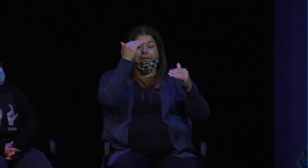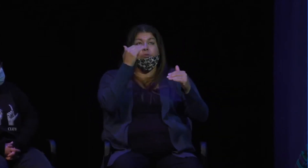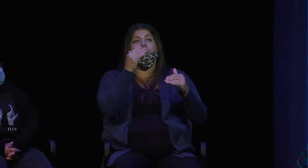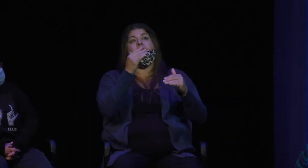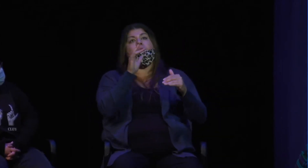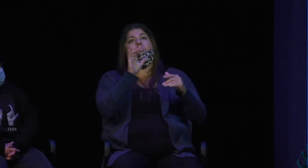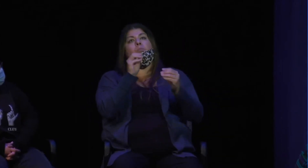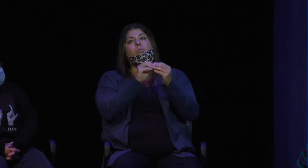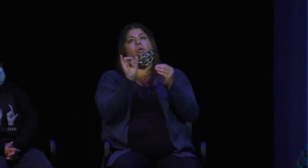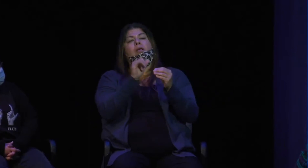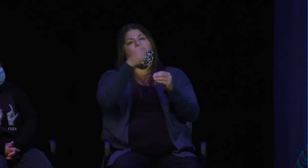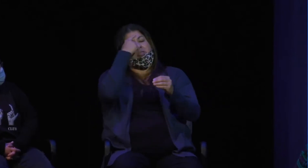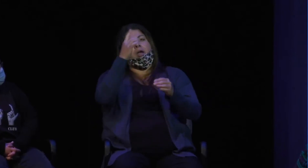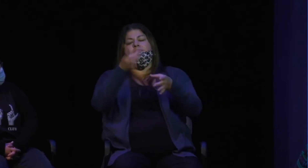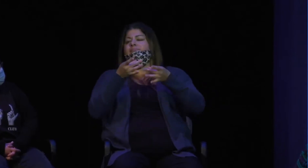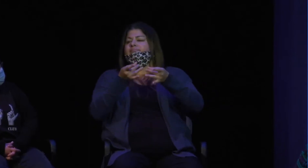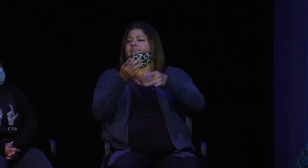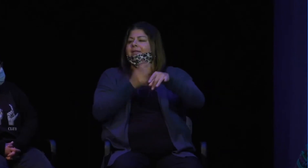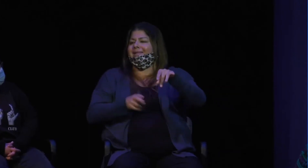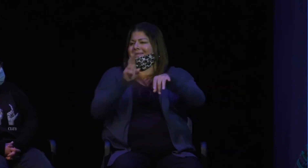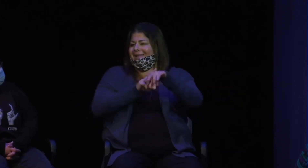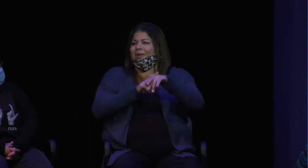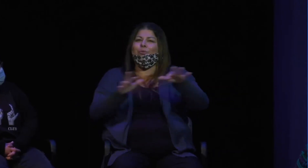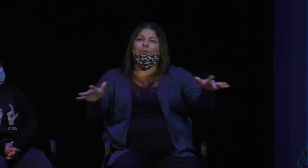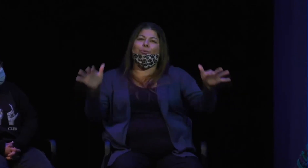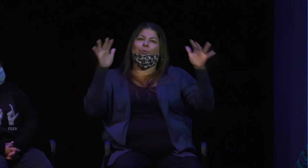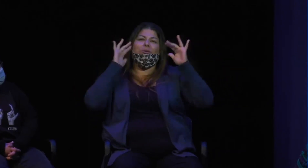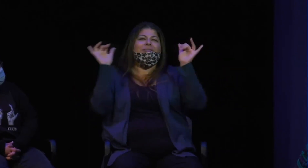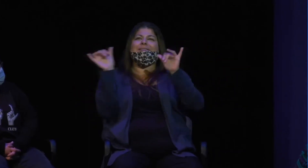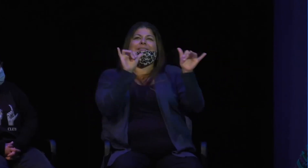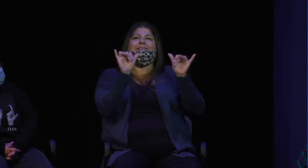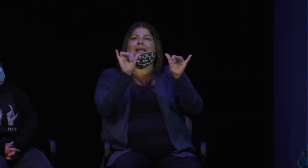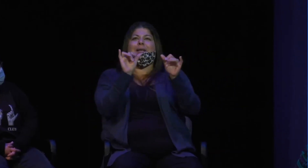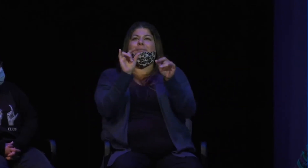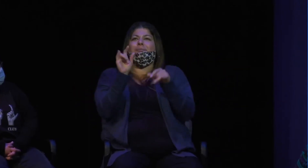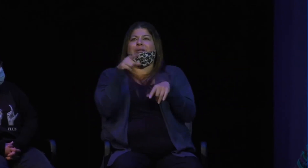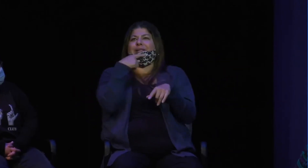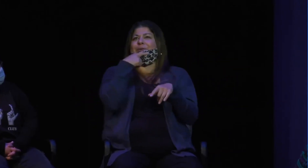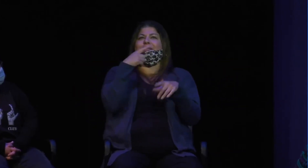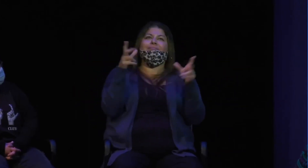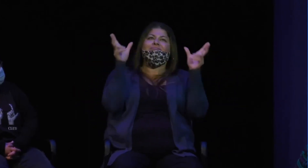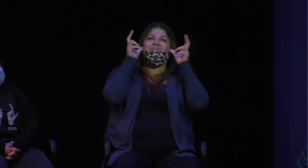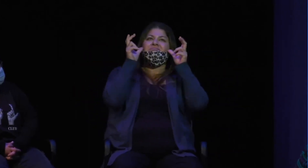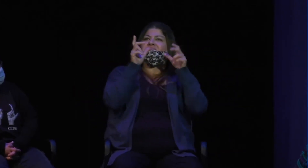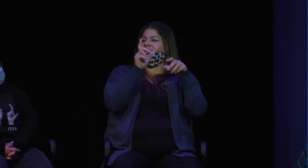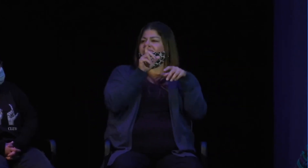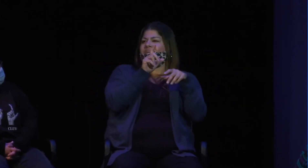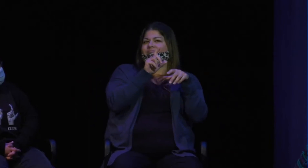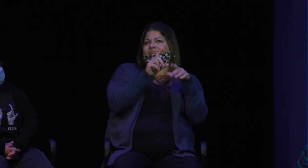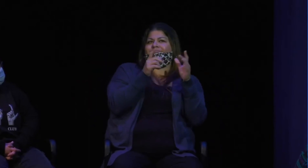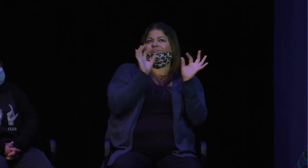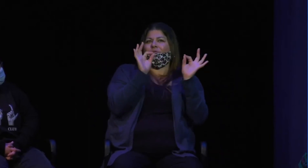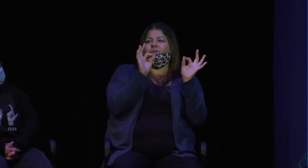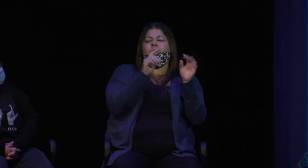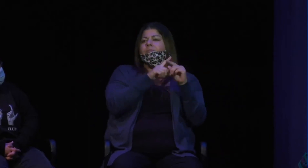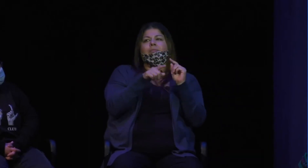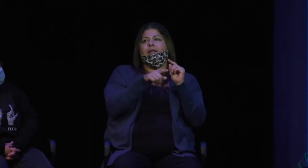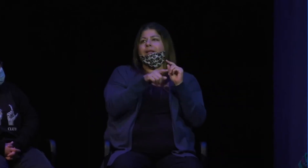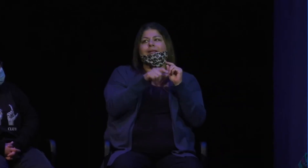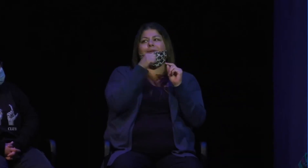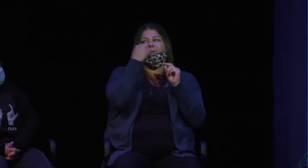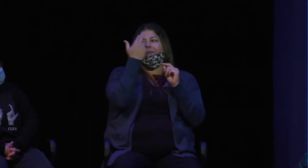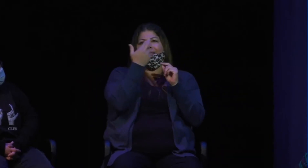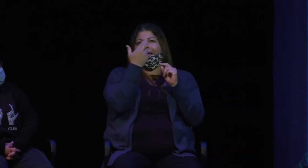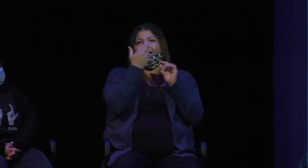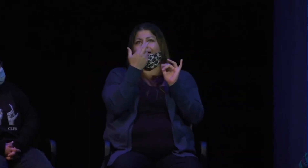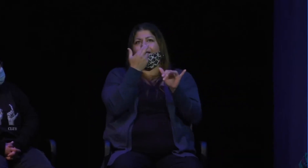was his experience, which did not meet his expectations. He thought he was going to have this surgery and it was going to fix